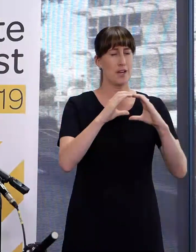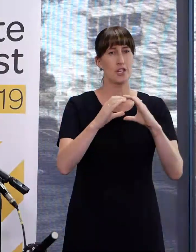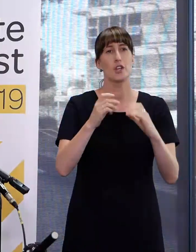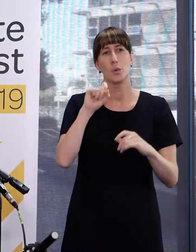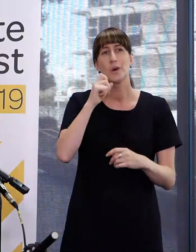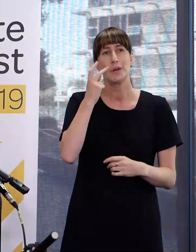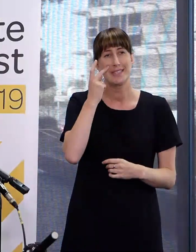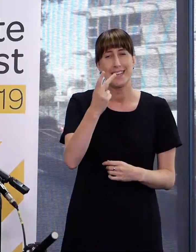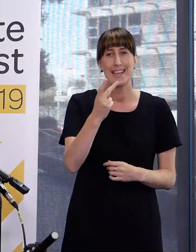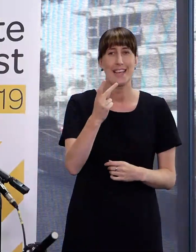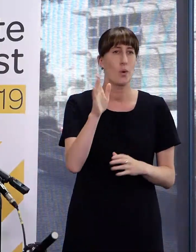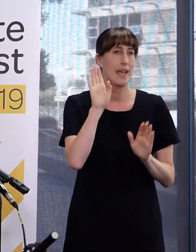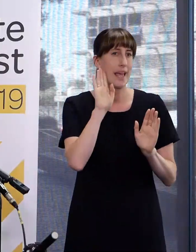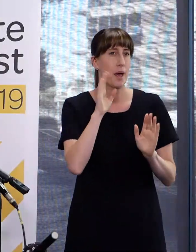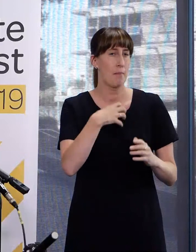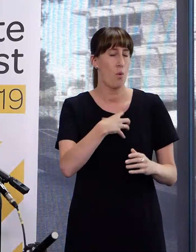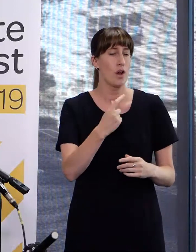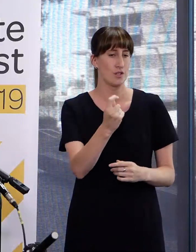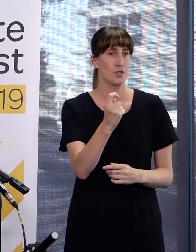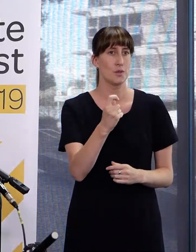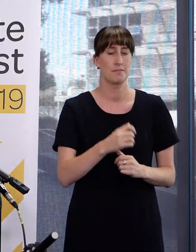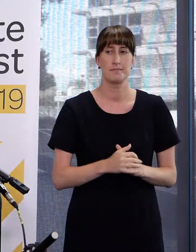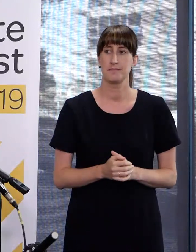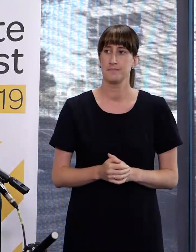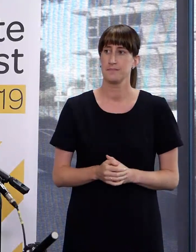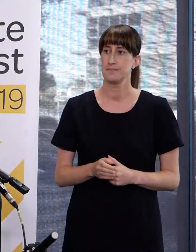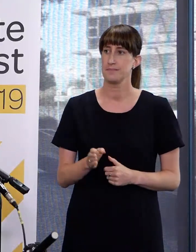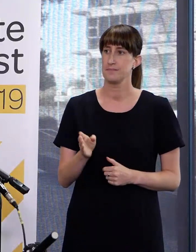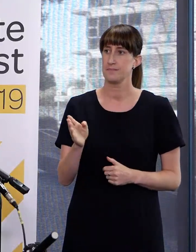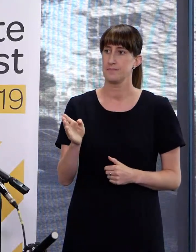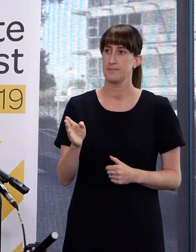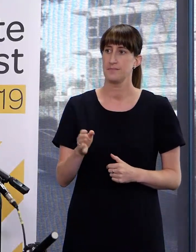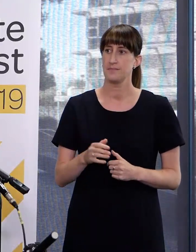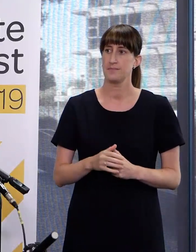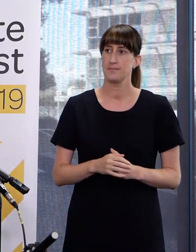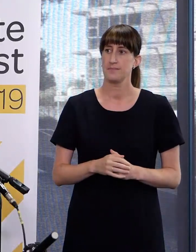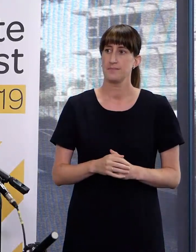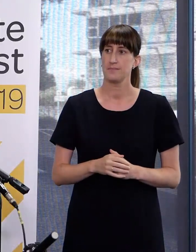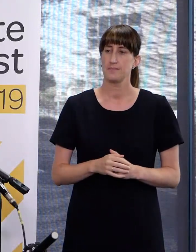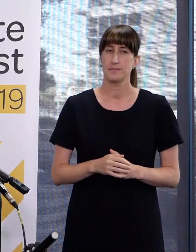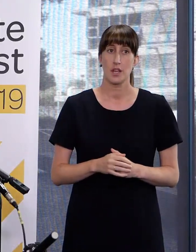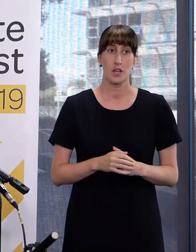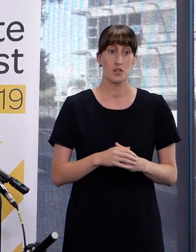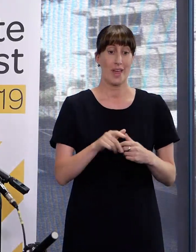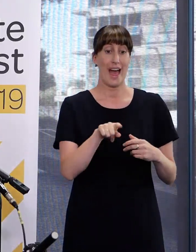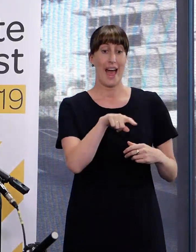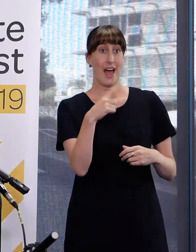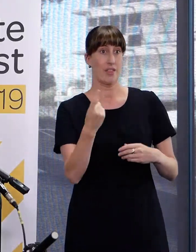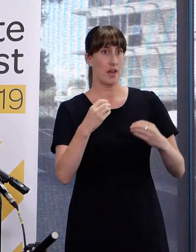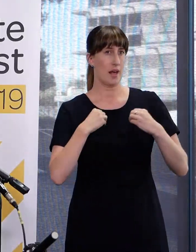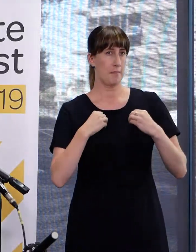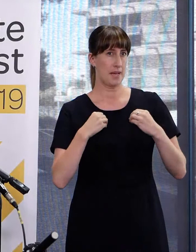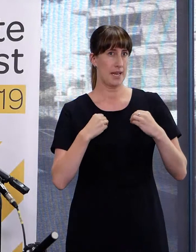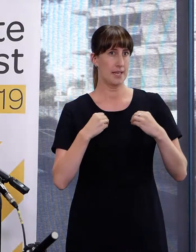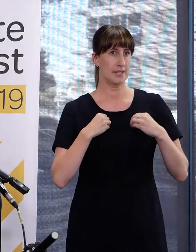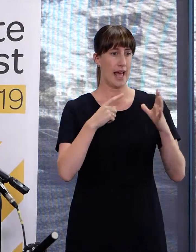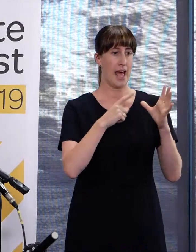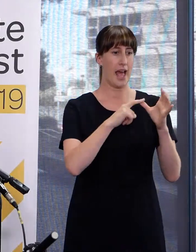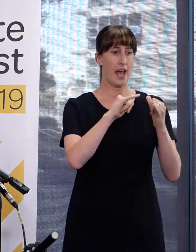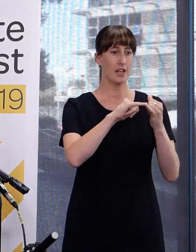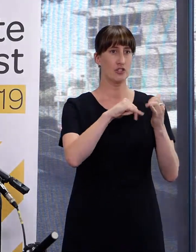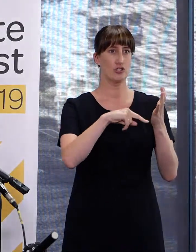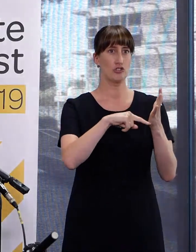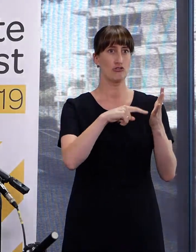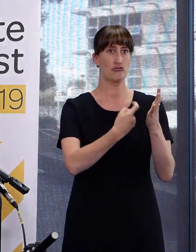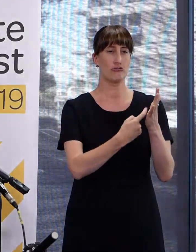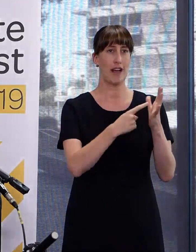the coming week or two. What's the state of submissions from AstraZeneca and Novavax in terms of getting those